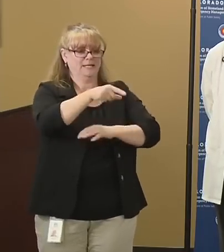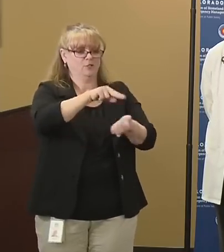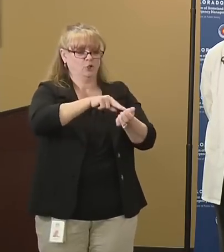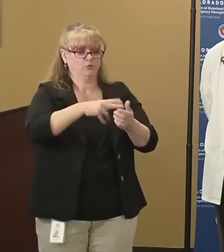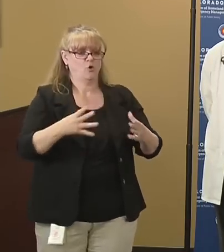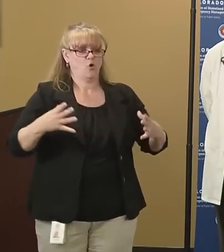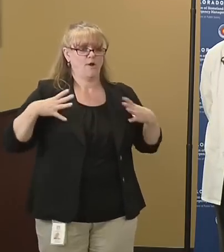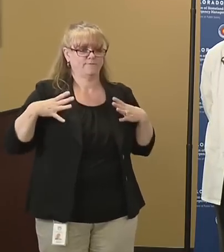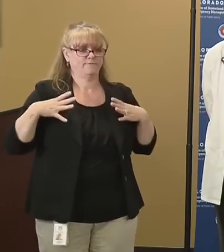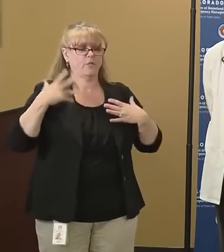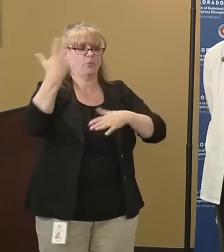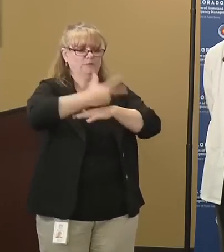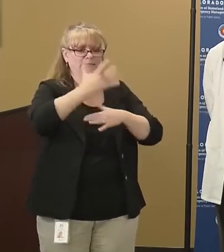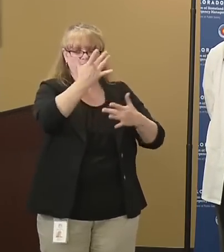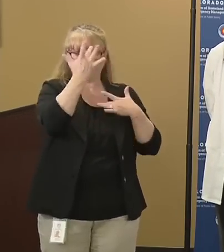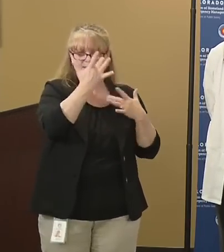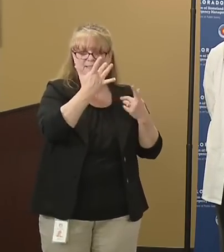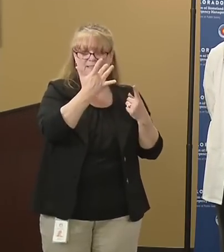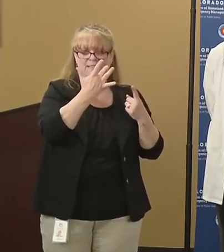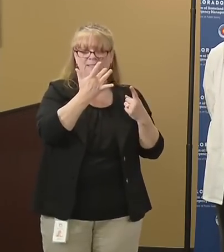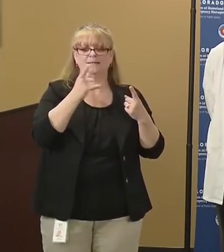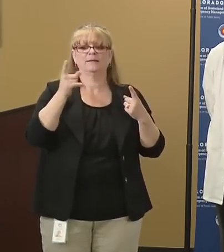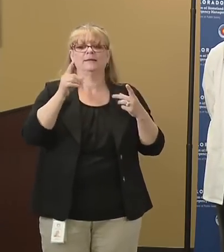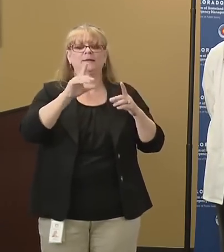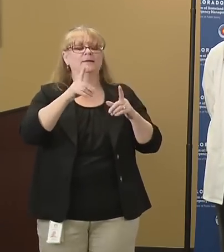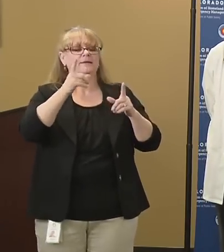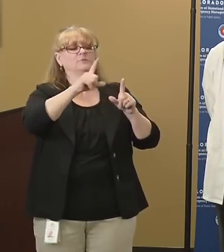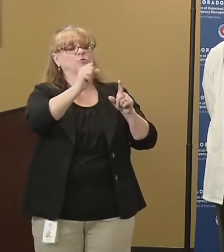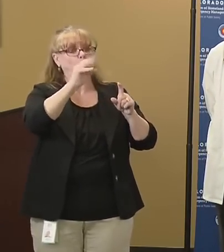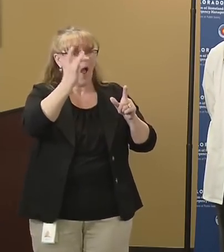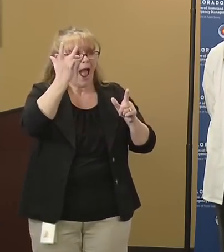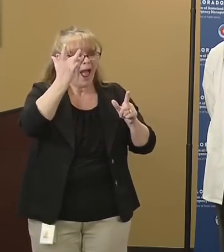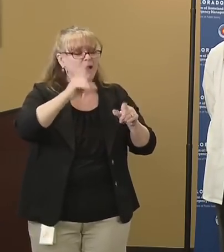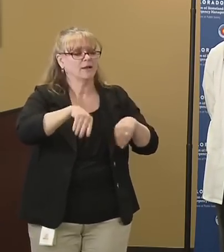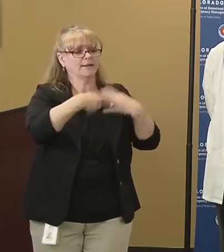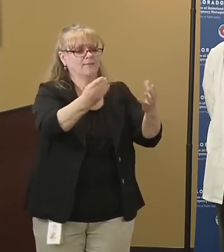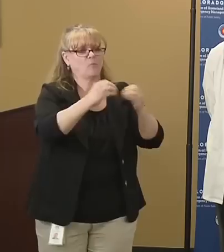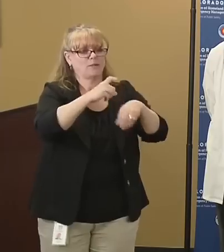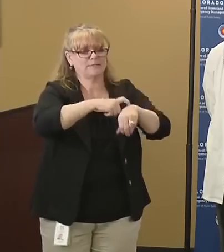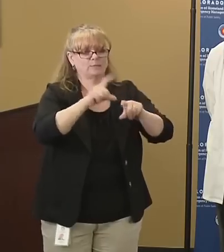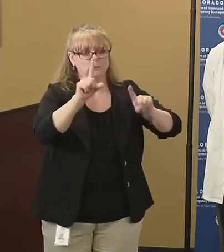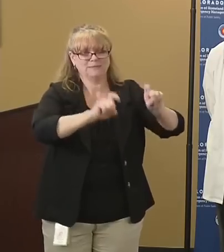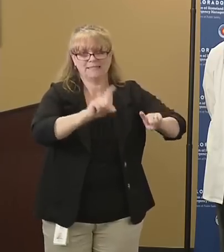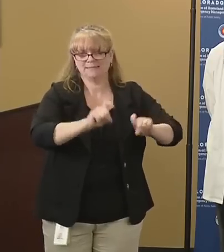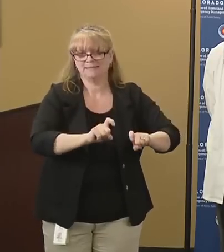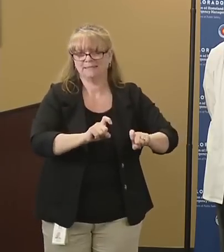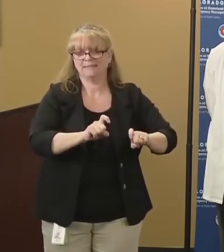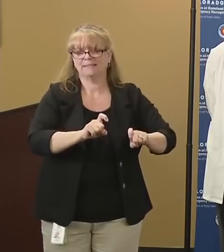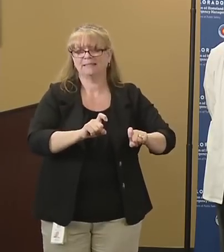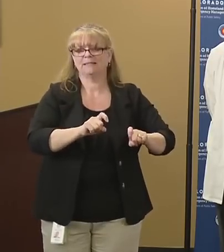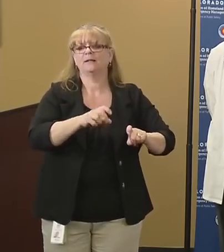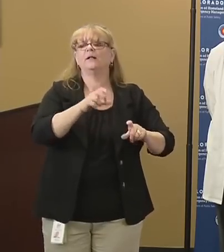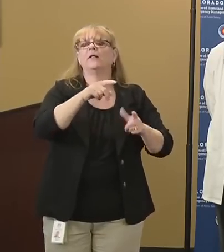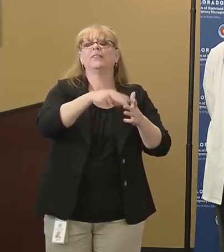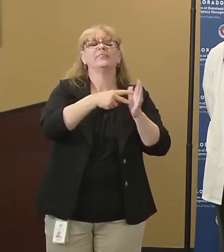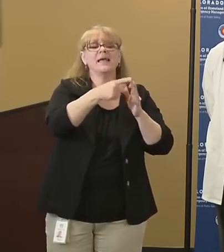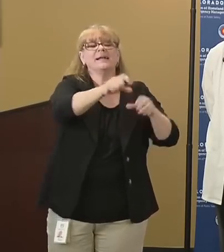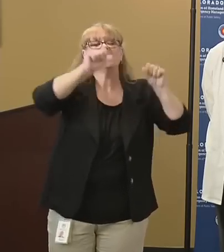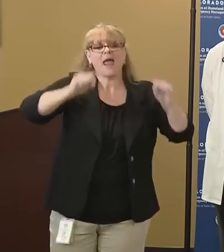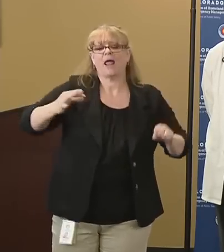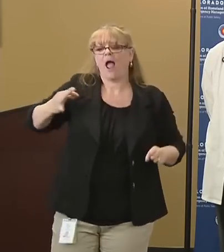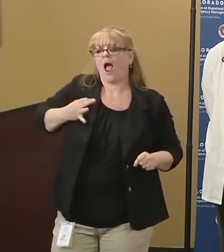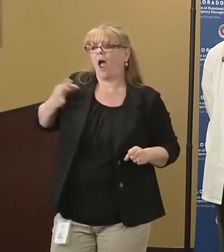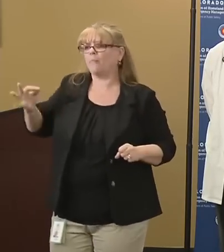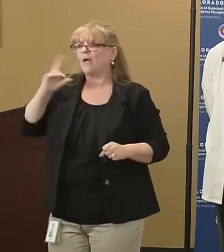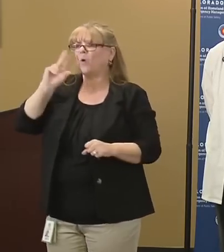they do have COVID, they can then go on to the unemployment insurance on an emergency basis for 14 days.